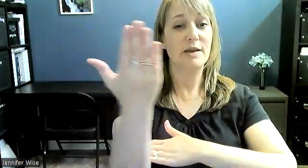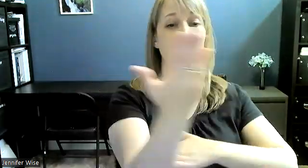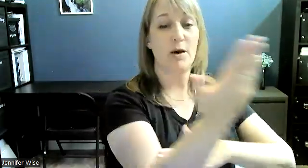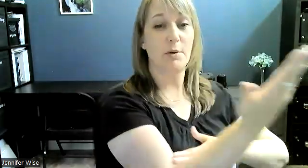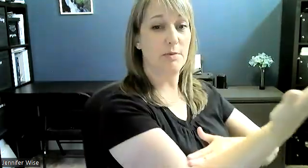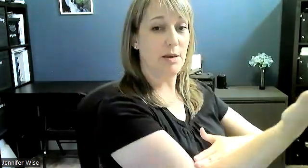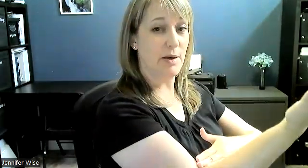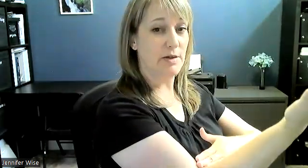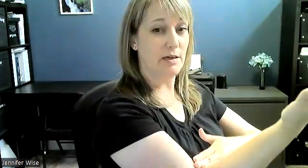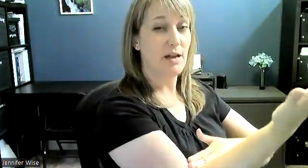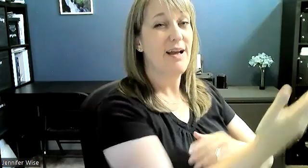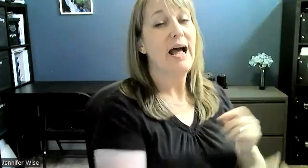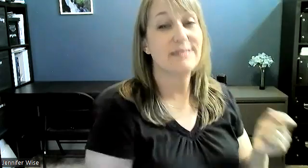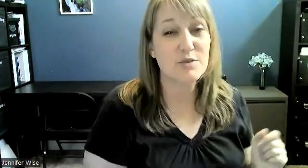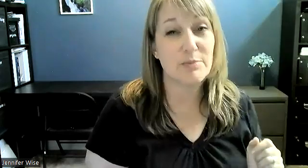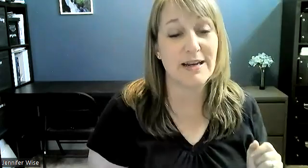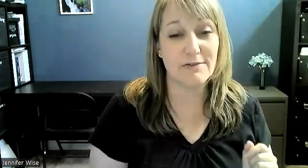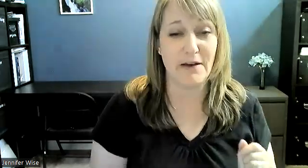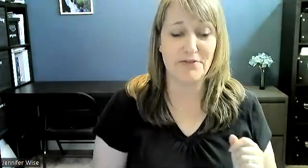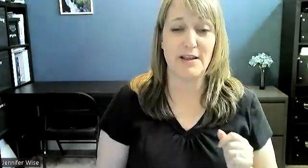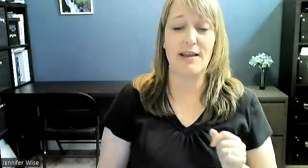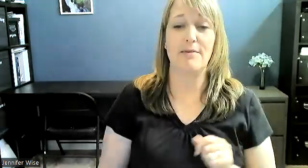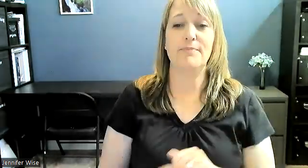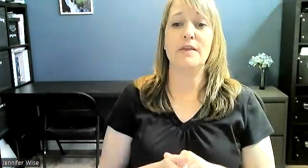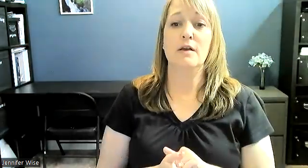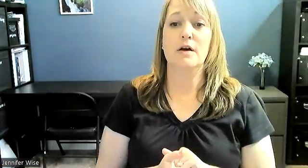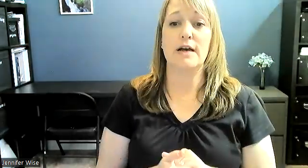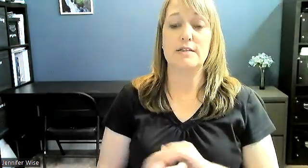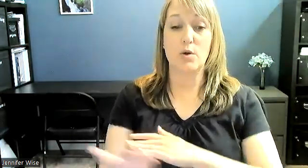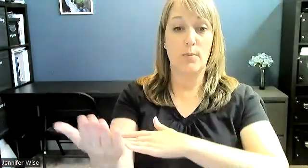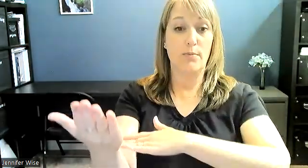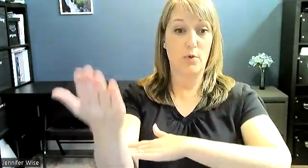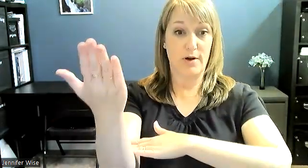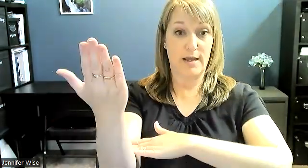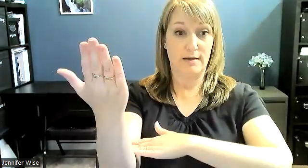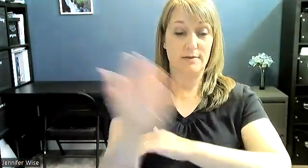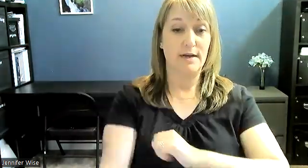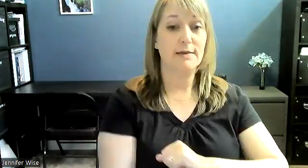it would probably be about here, unless we're meeting at 5:30 a.m. All right. So morning. Ready?